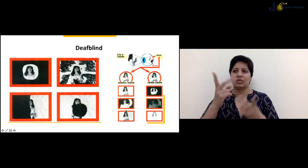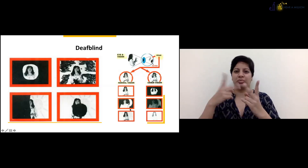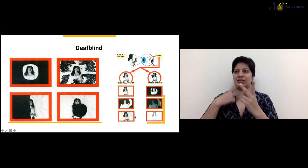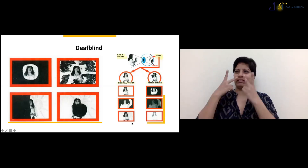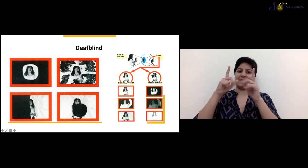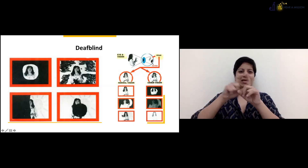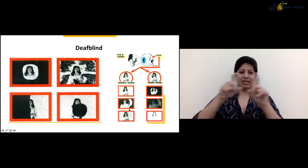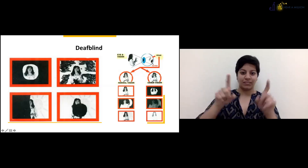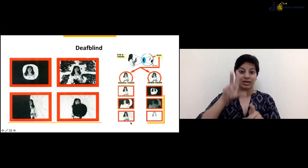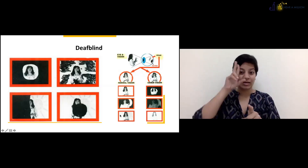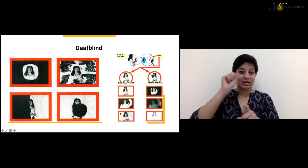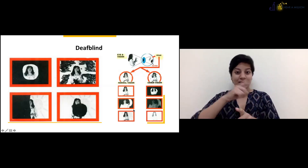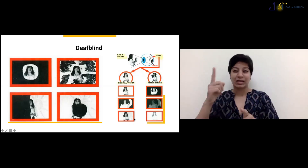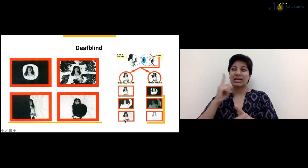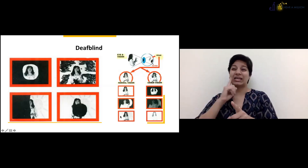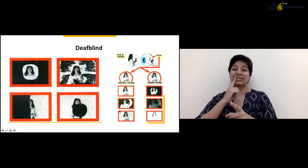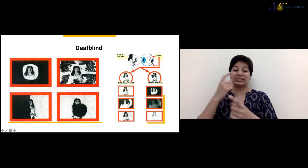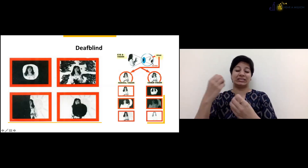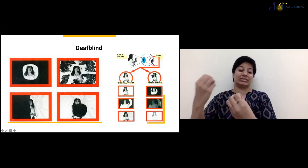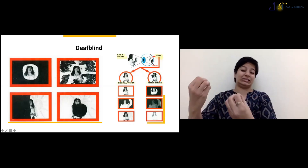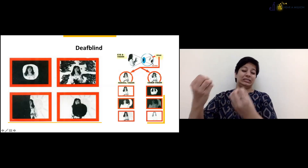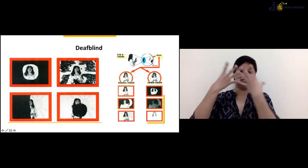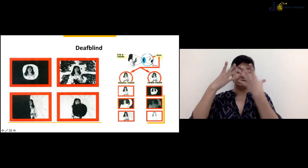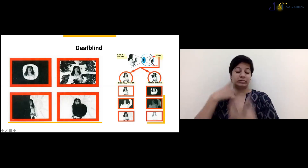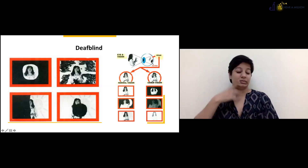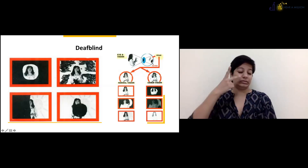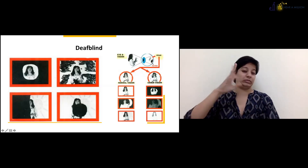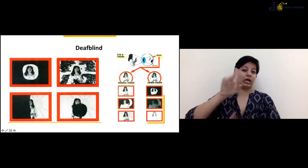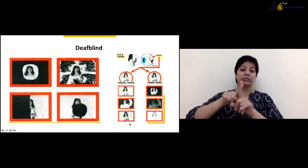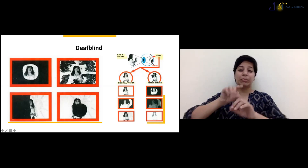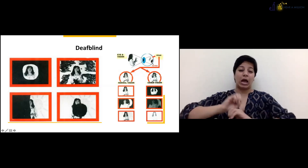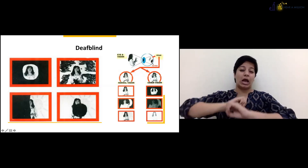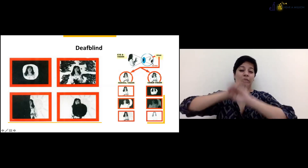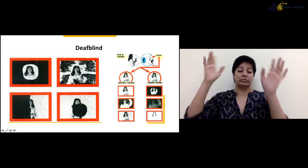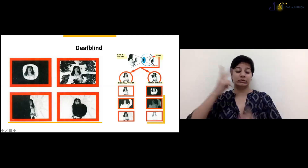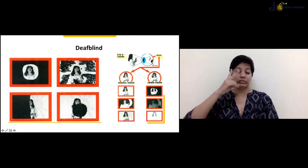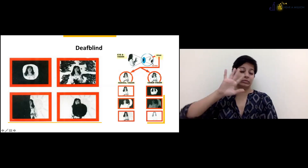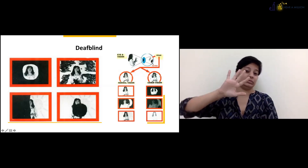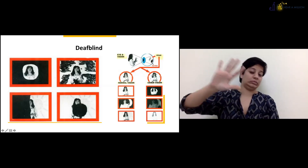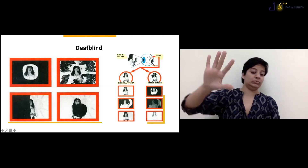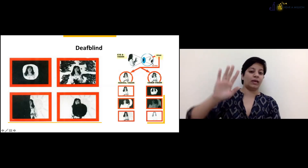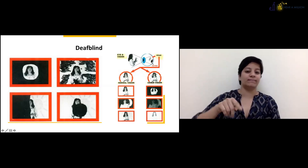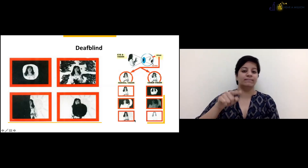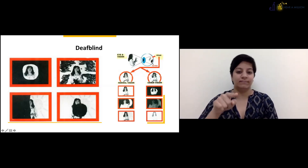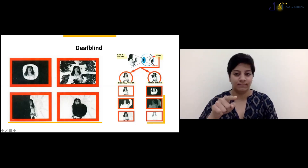with me. In the fourth picture, you can see, I can see clearly. But if there is a like